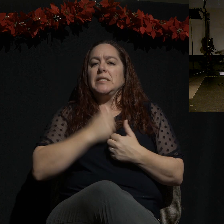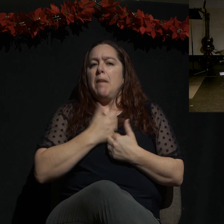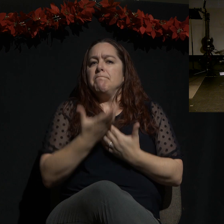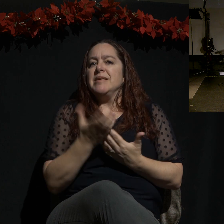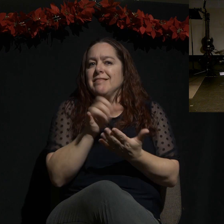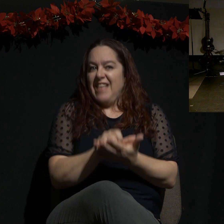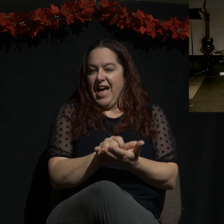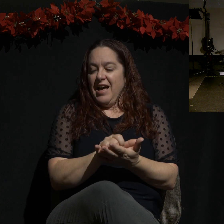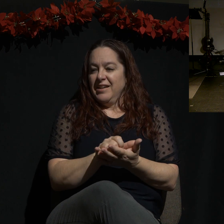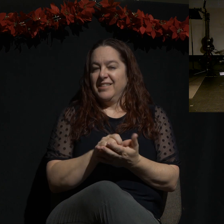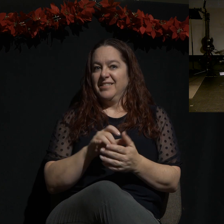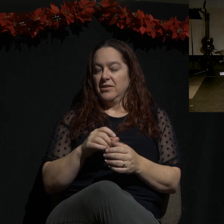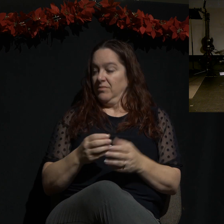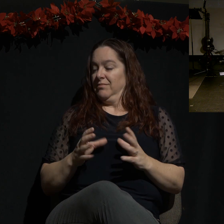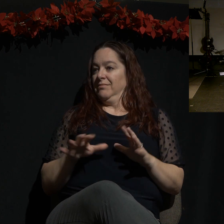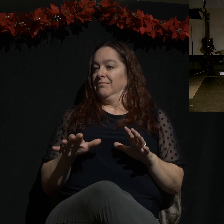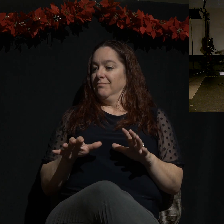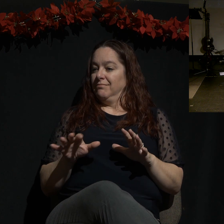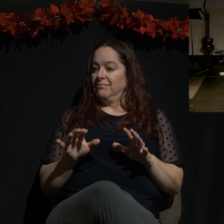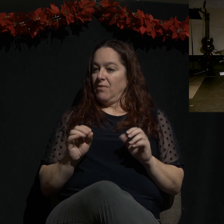that. And